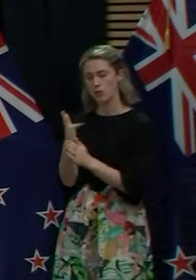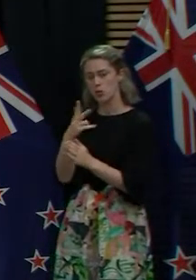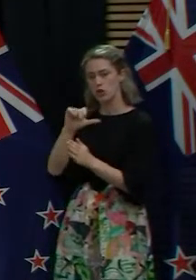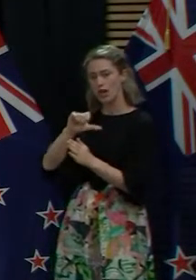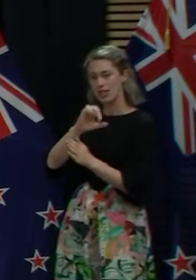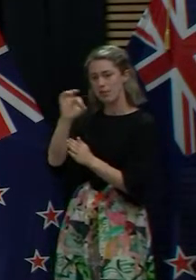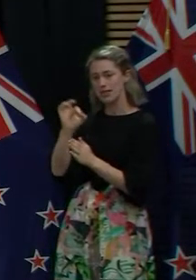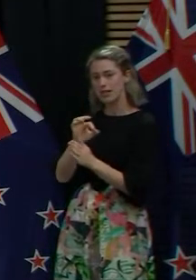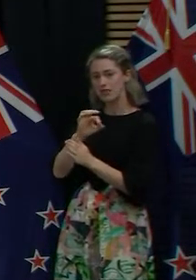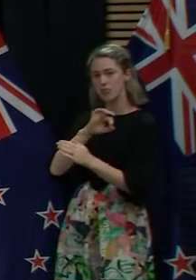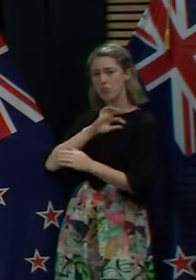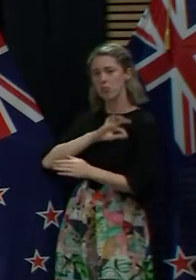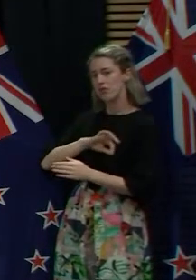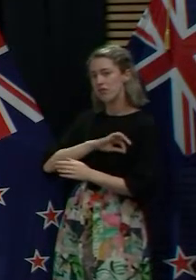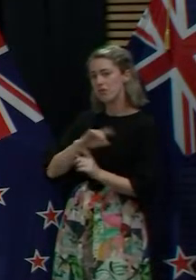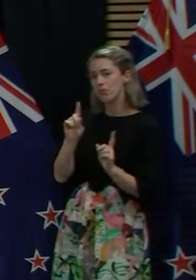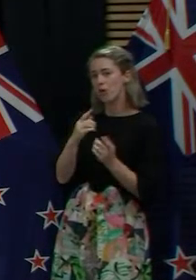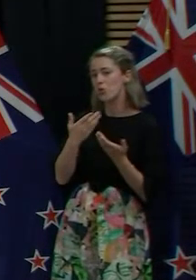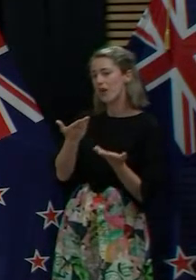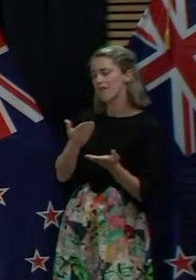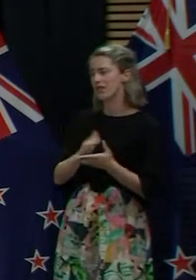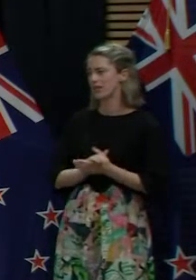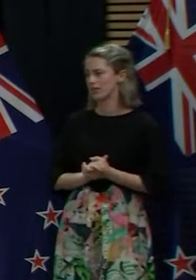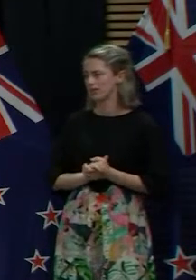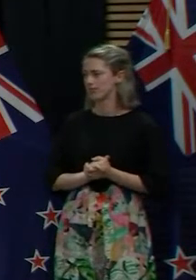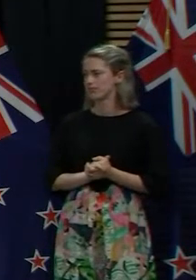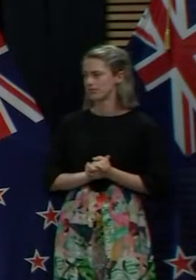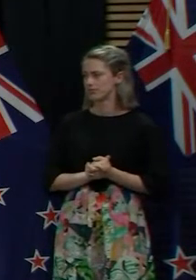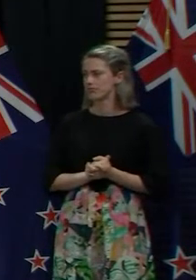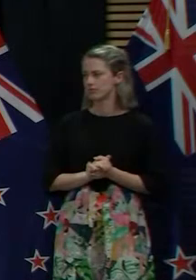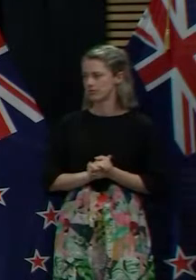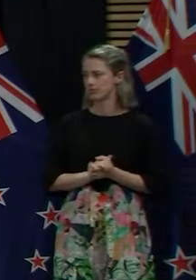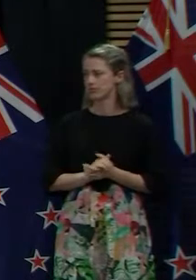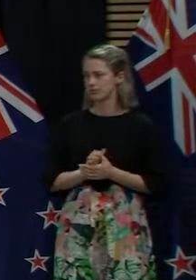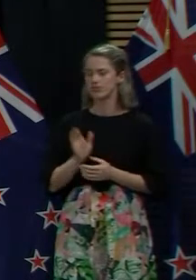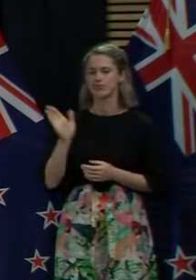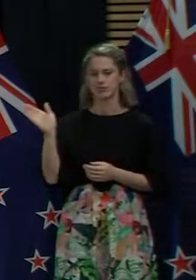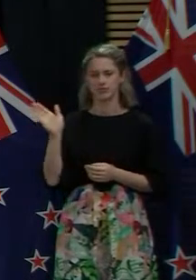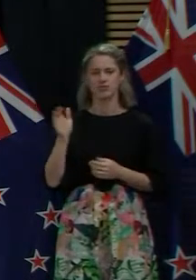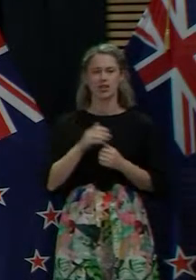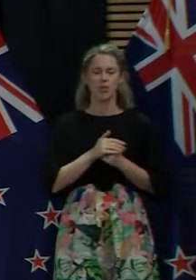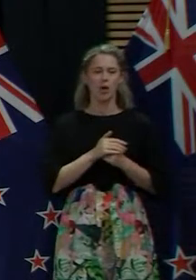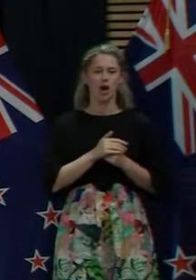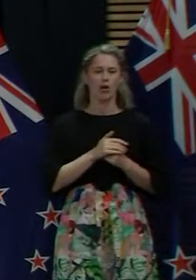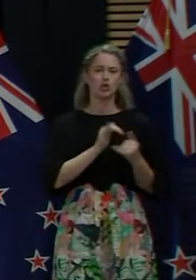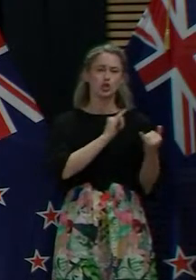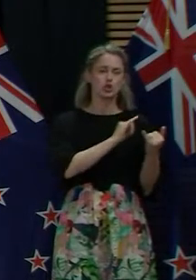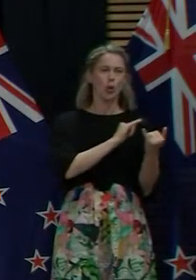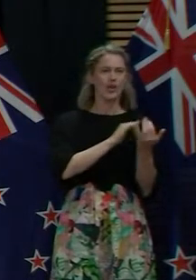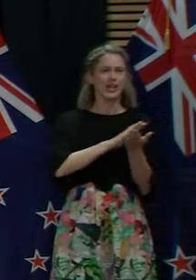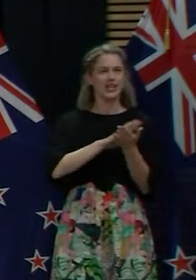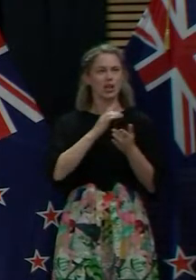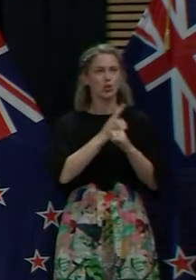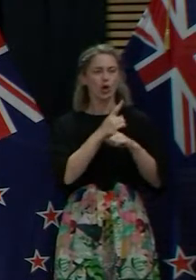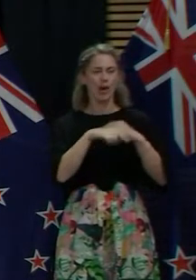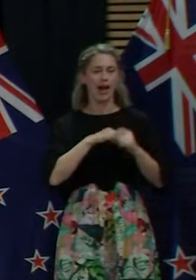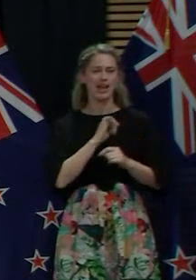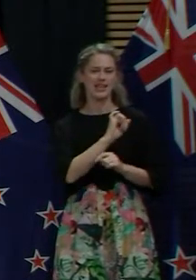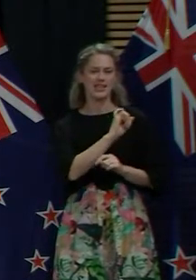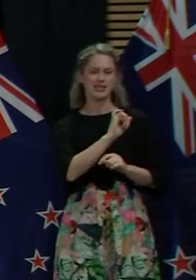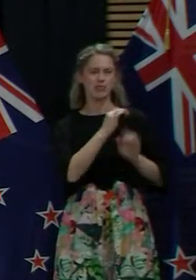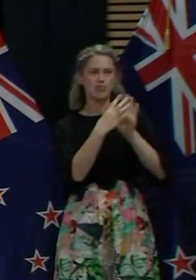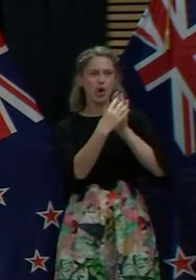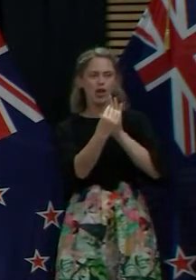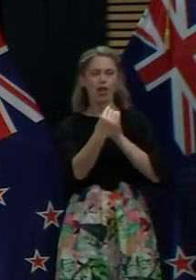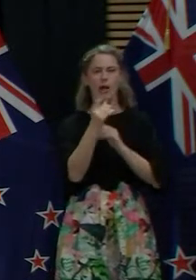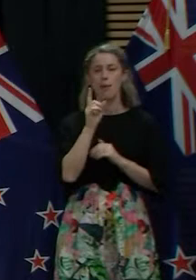people? Well, on your very direct contrast there again, I'll let Professor Hendy speak to his own modelling. But when